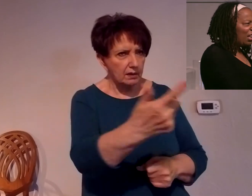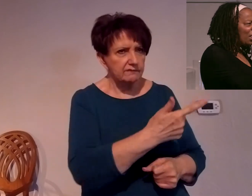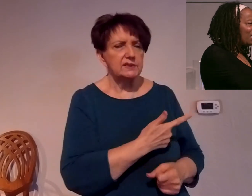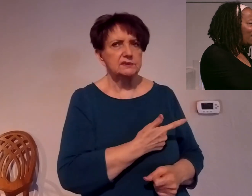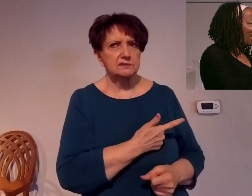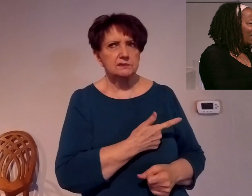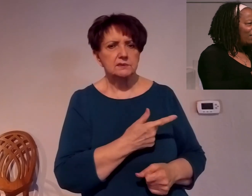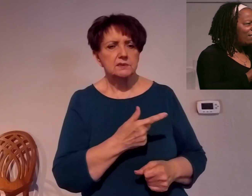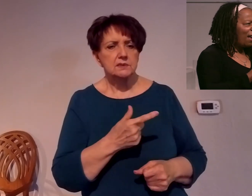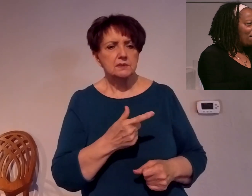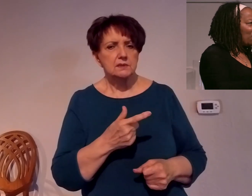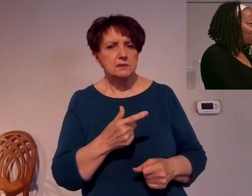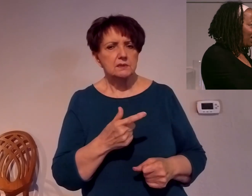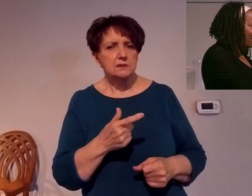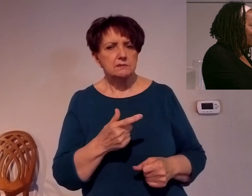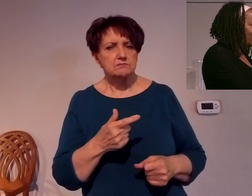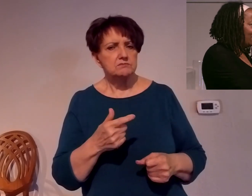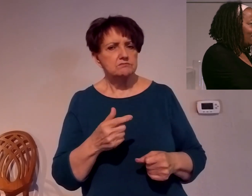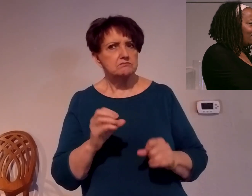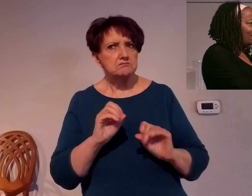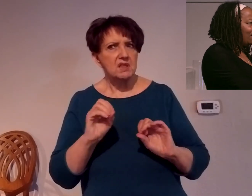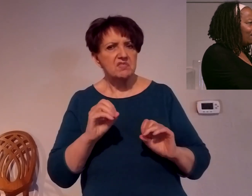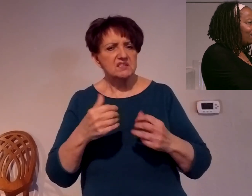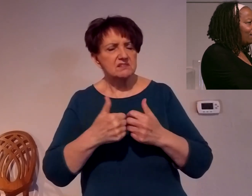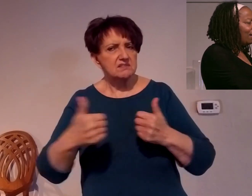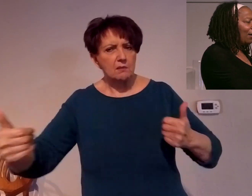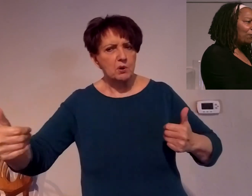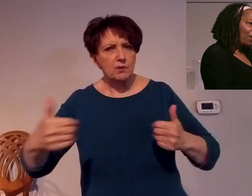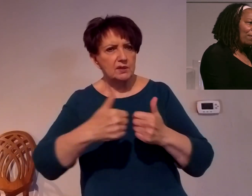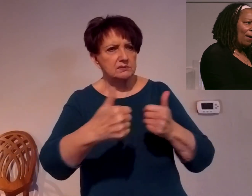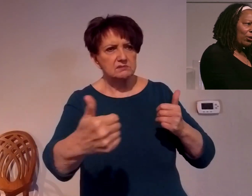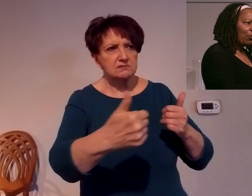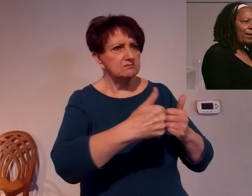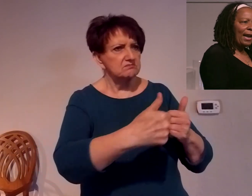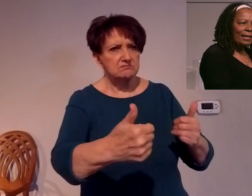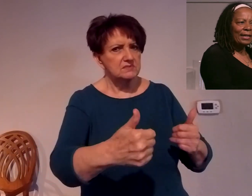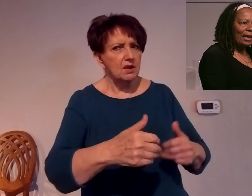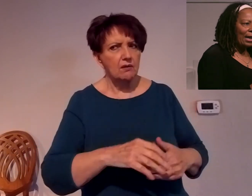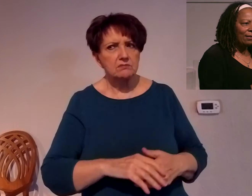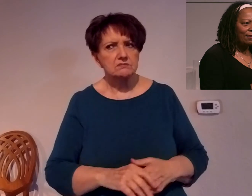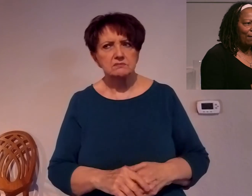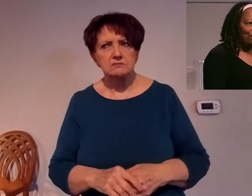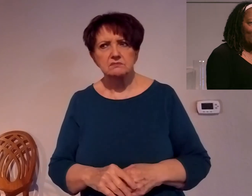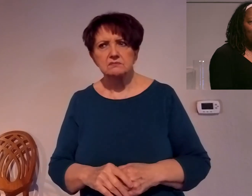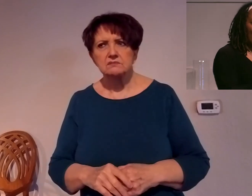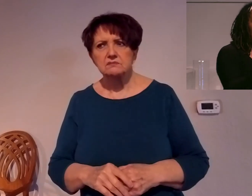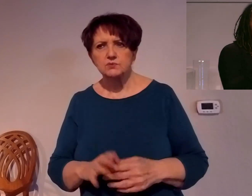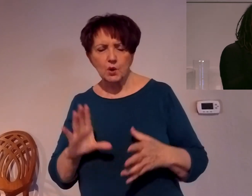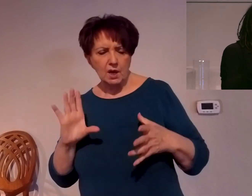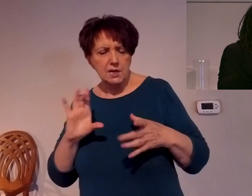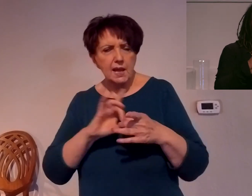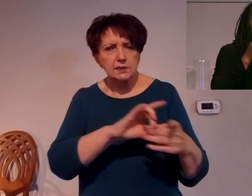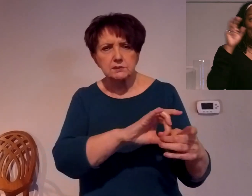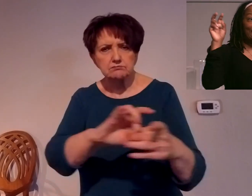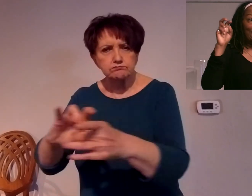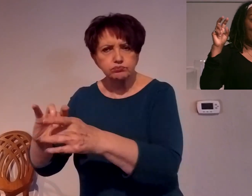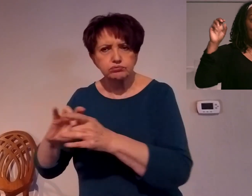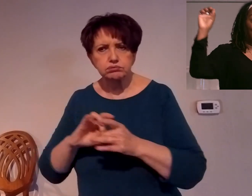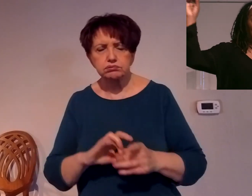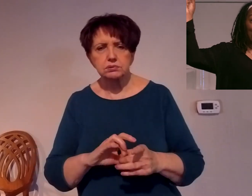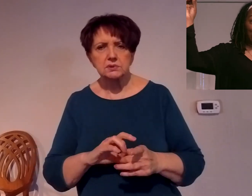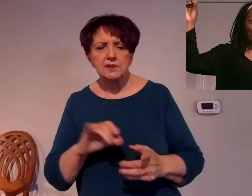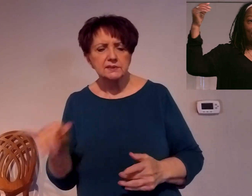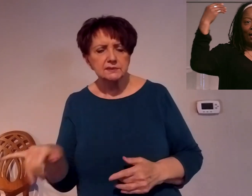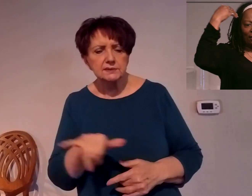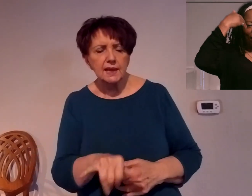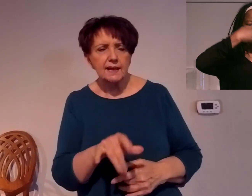is nothing that can separate us from that which created us. It's like the DNA